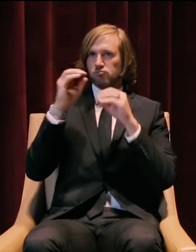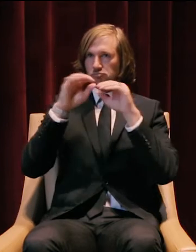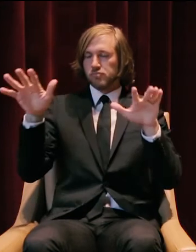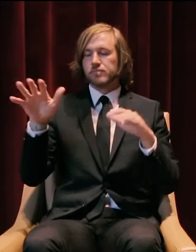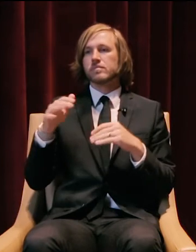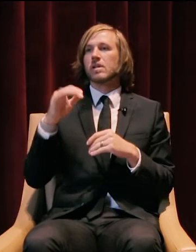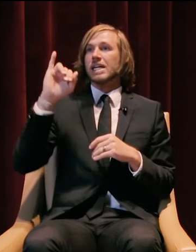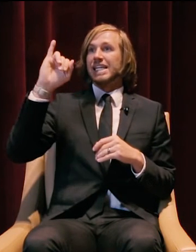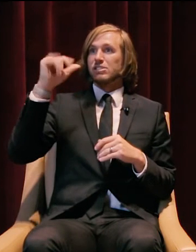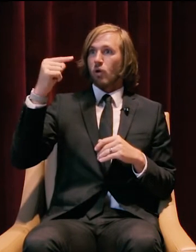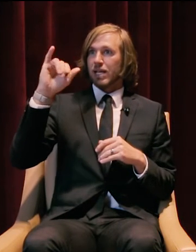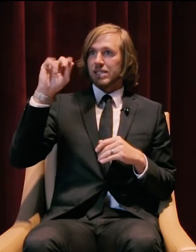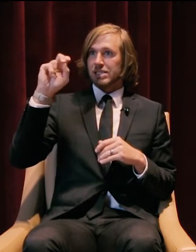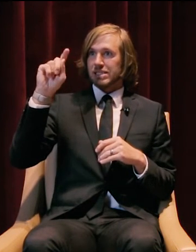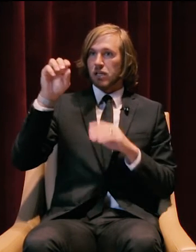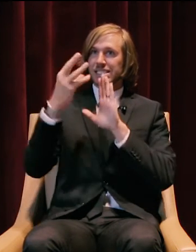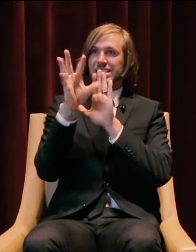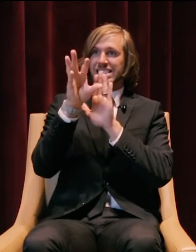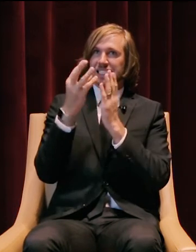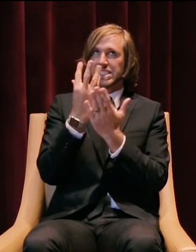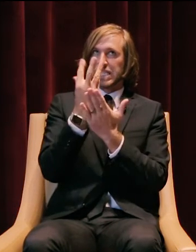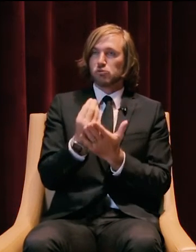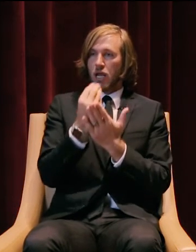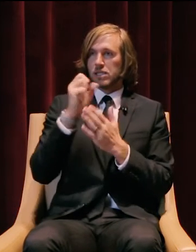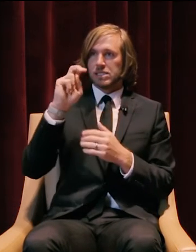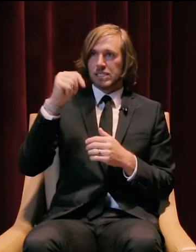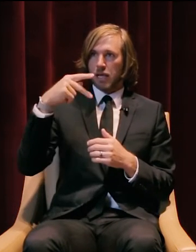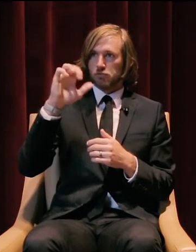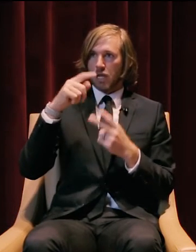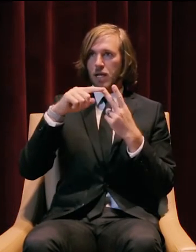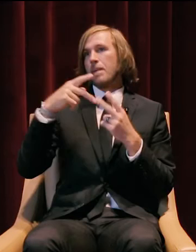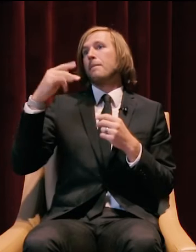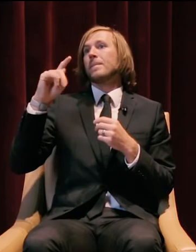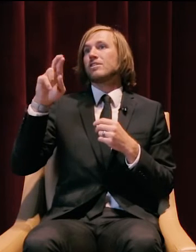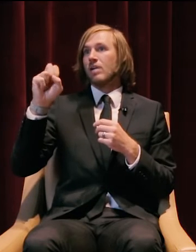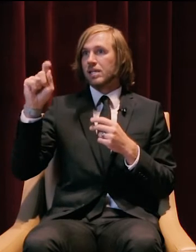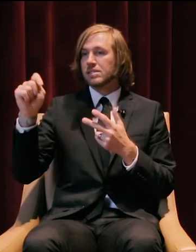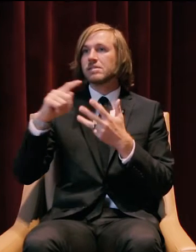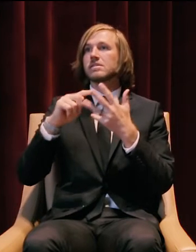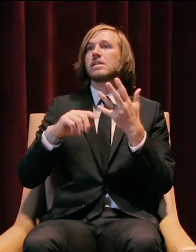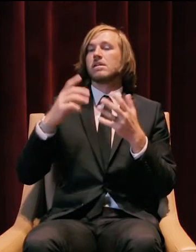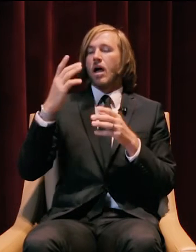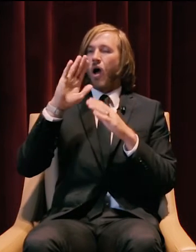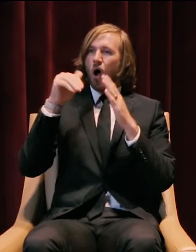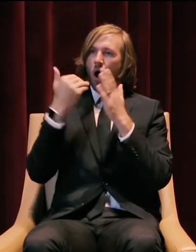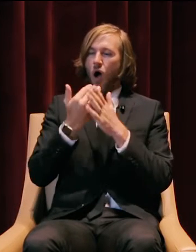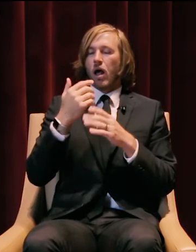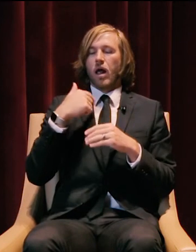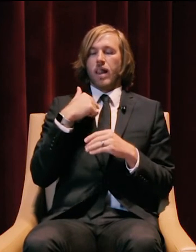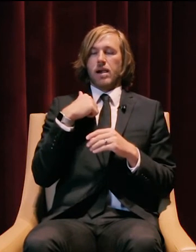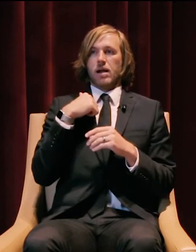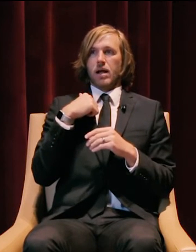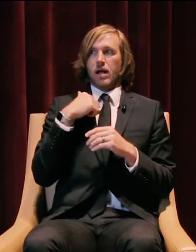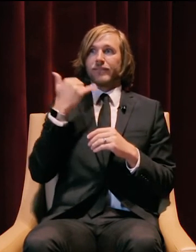on Instagram, Snapchat, Twitter, Pinterest. And so I'm picking up the phone talking to